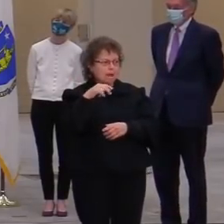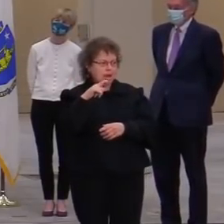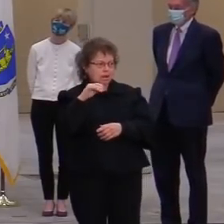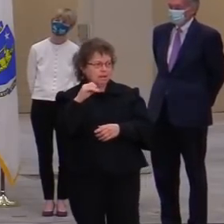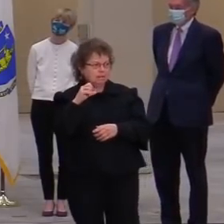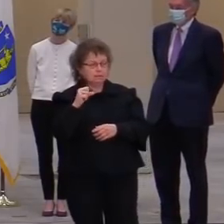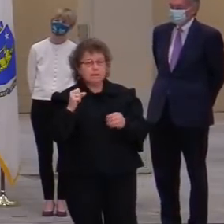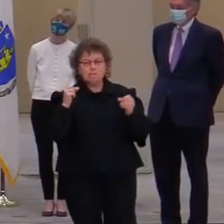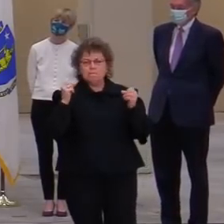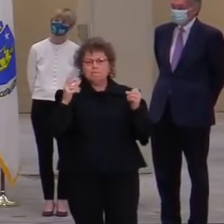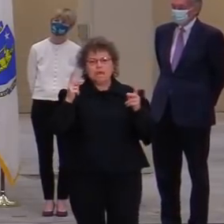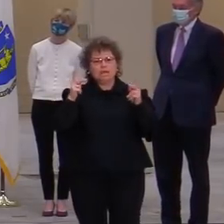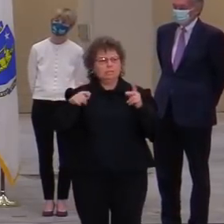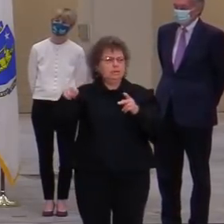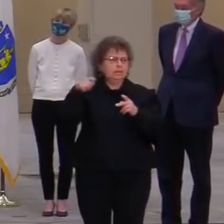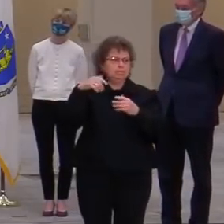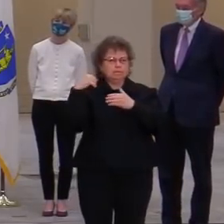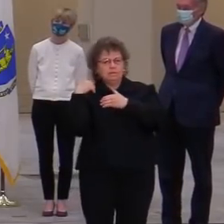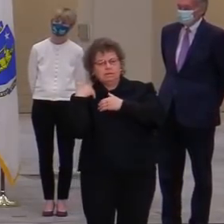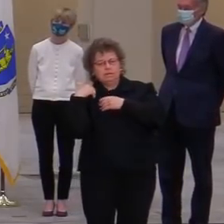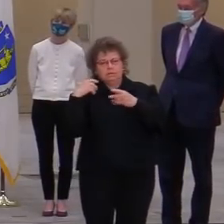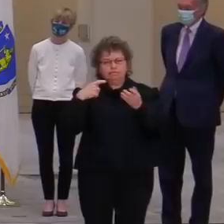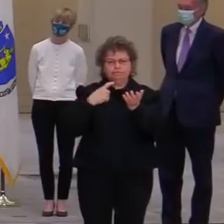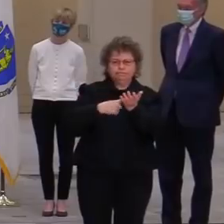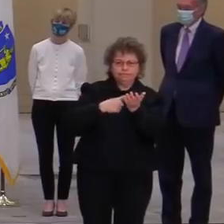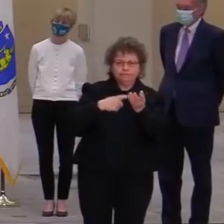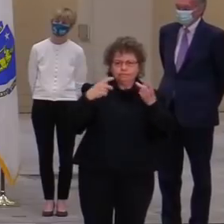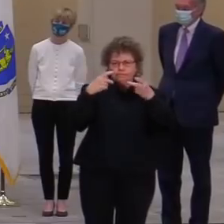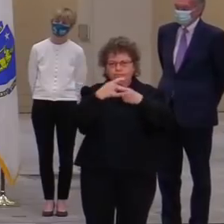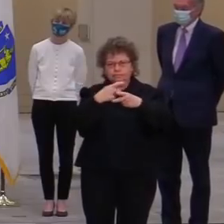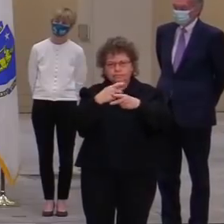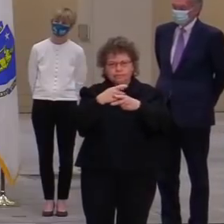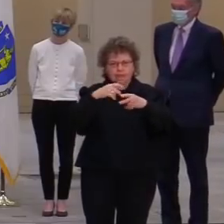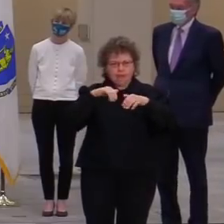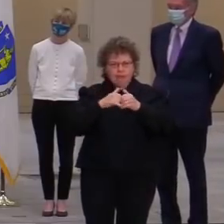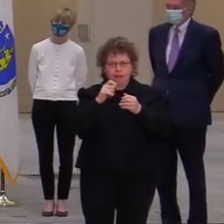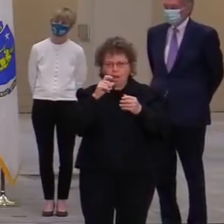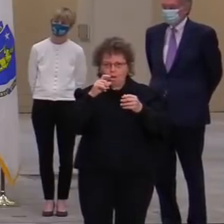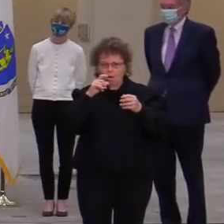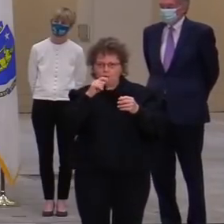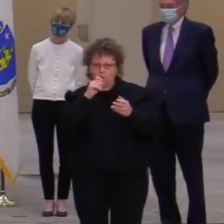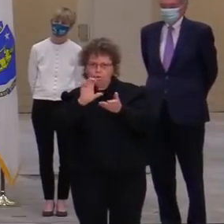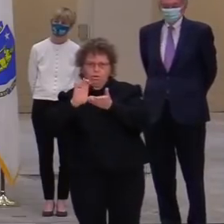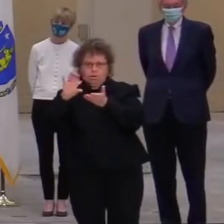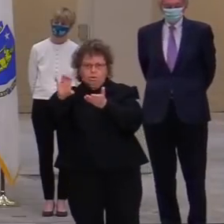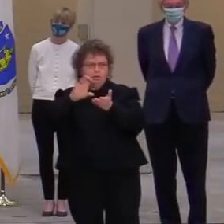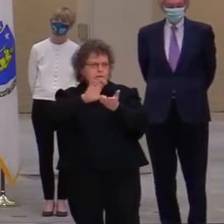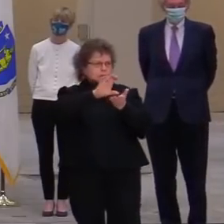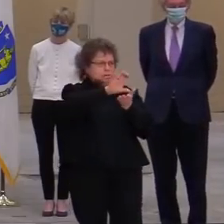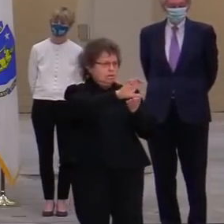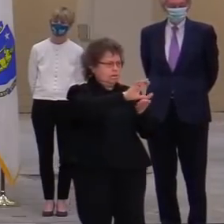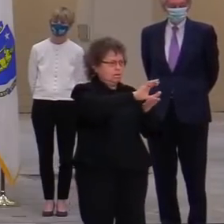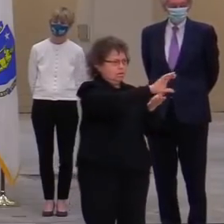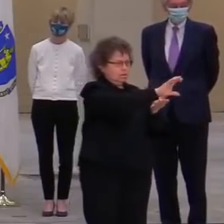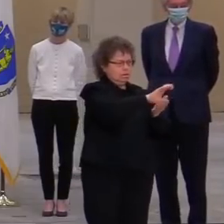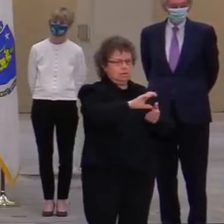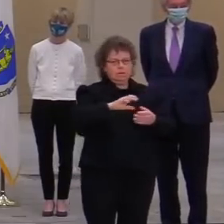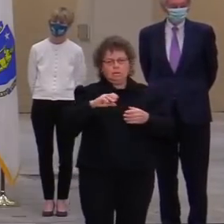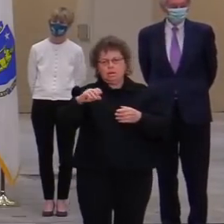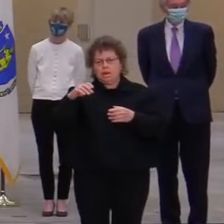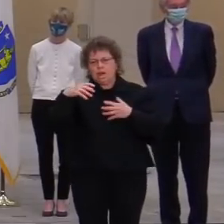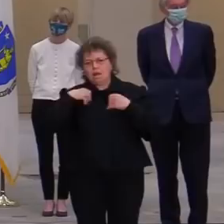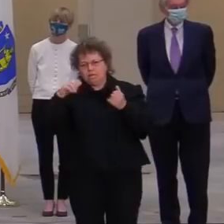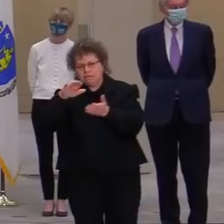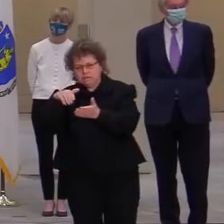at the table making the decisions about these allocations, working towards community health centers has been discussed, mass